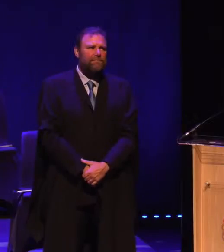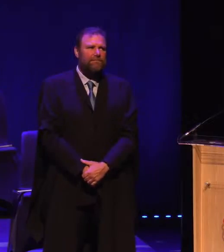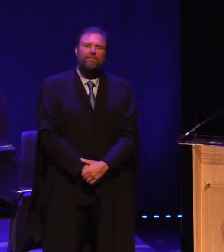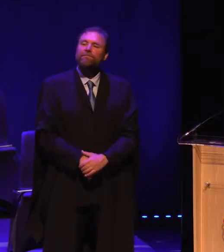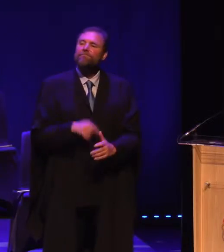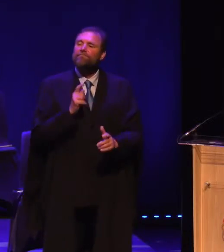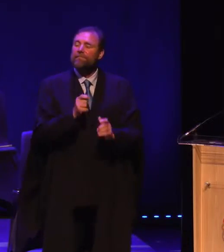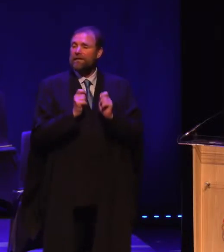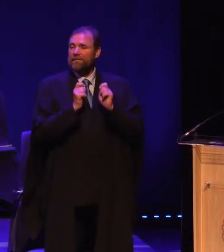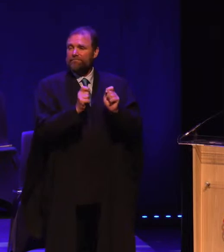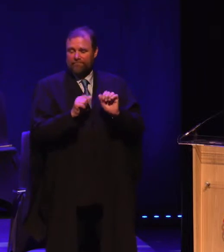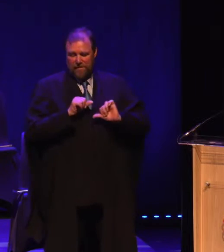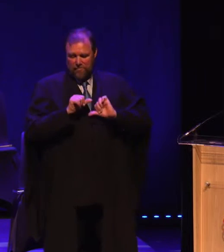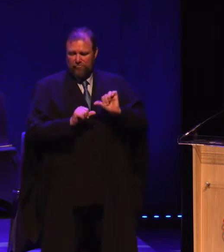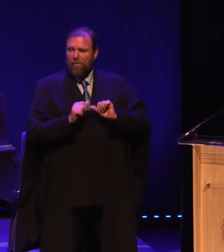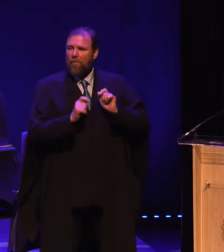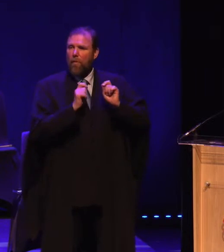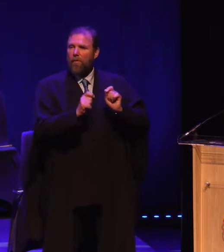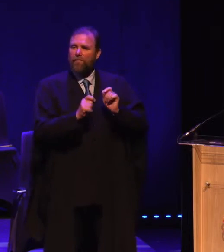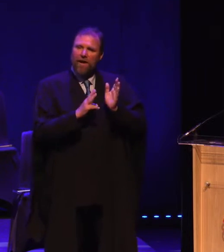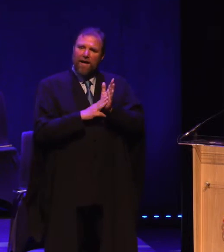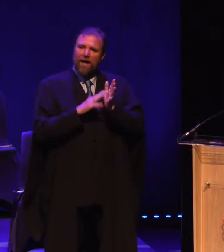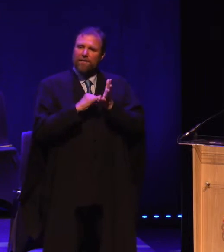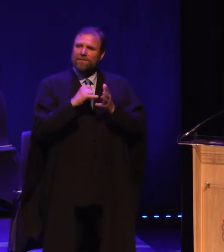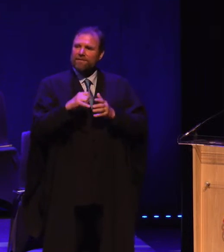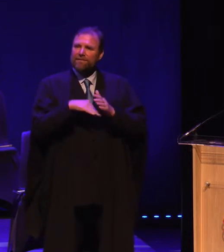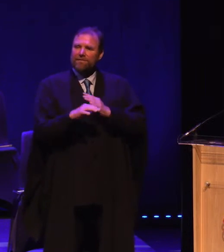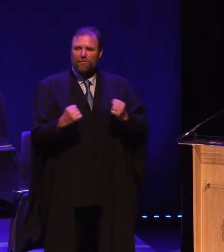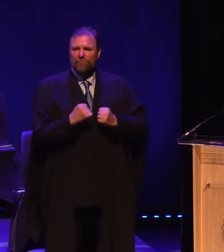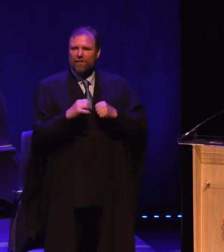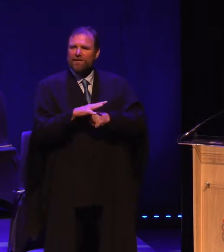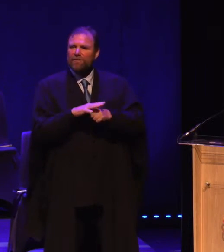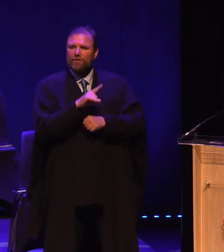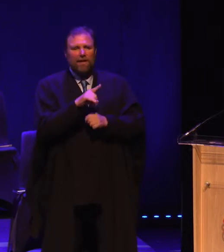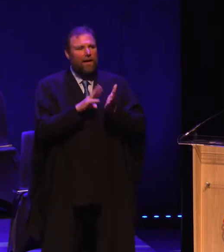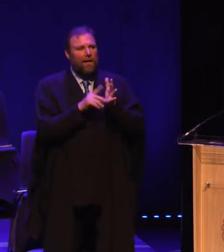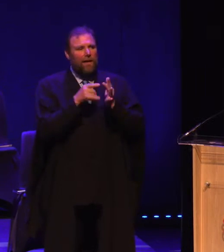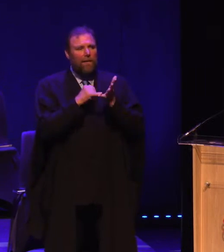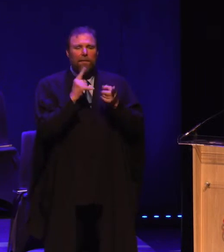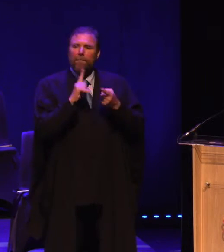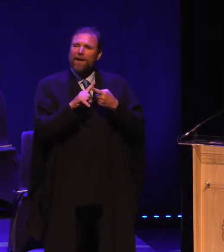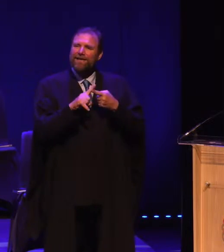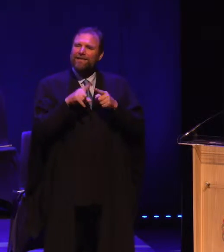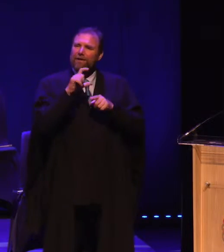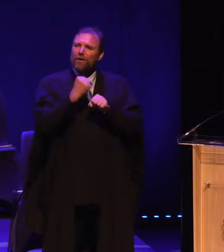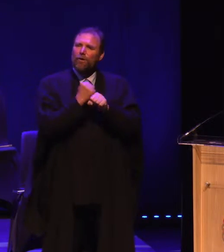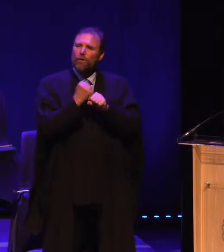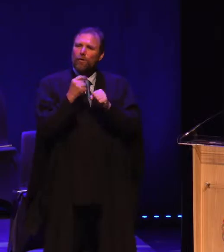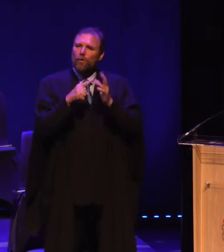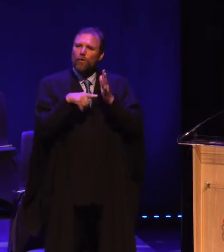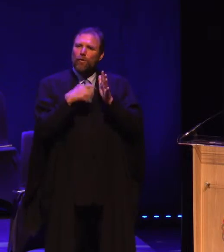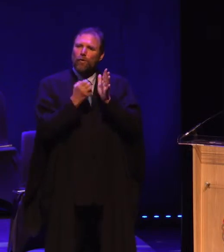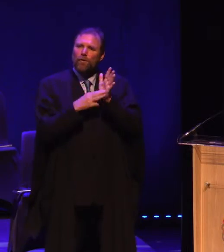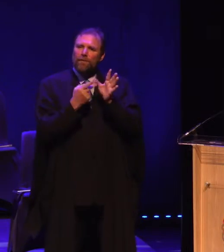And for the programme award for the Masters in Strength and Conditioning, Maisie Ellen Goodmanson.